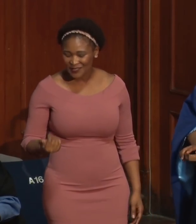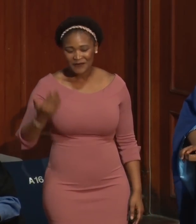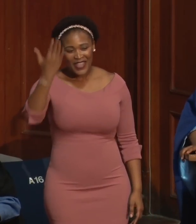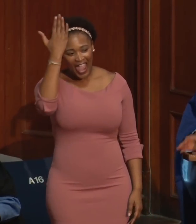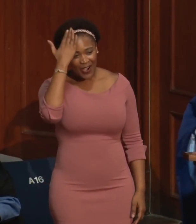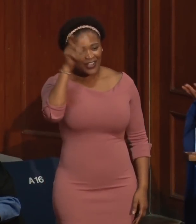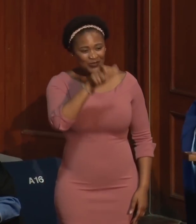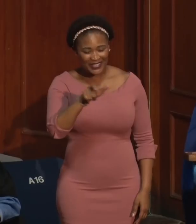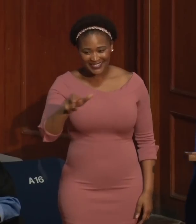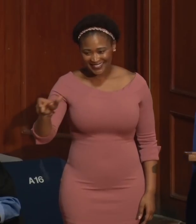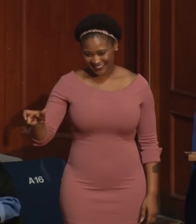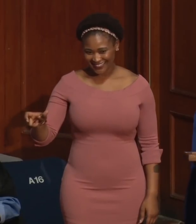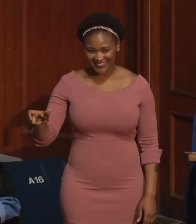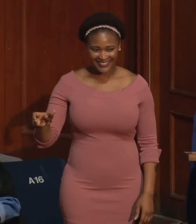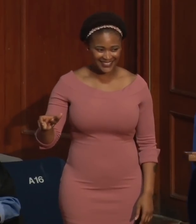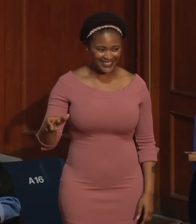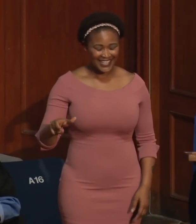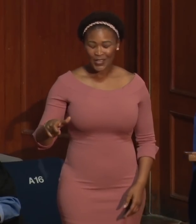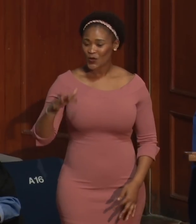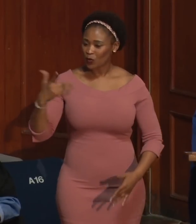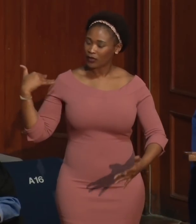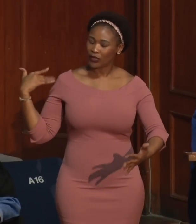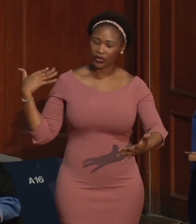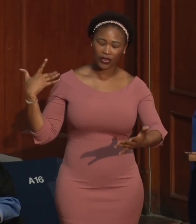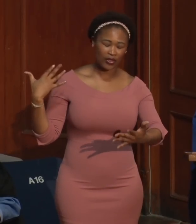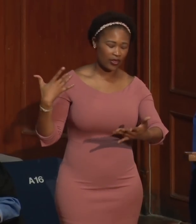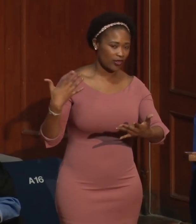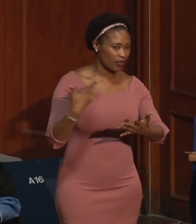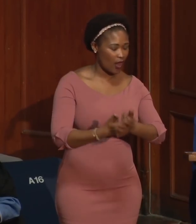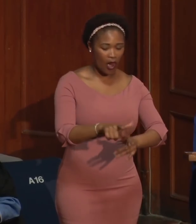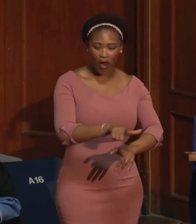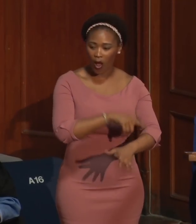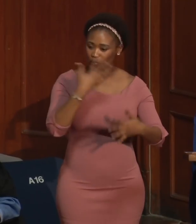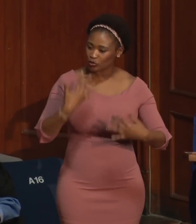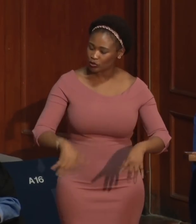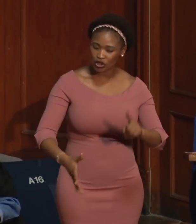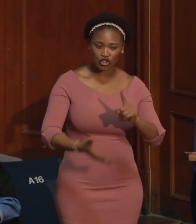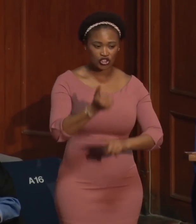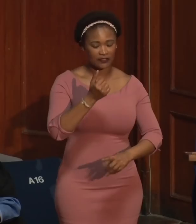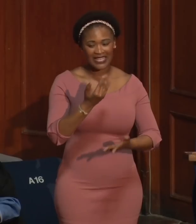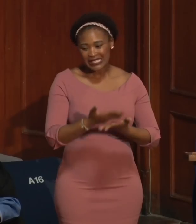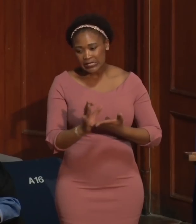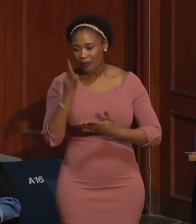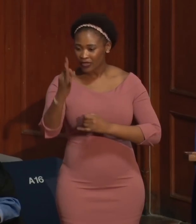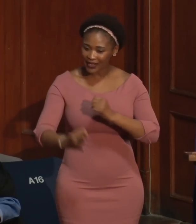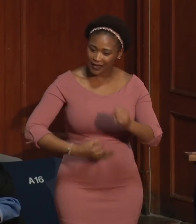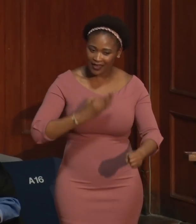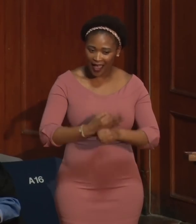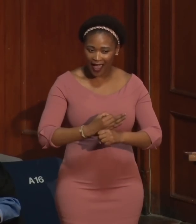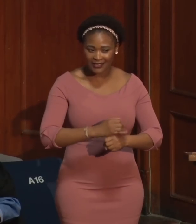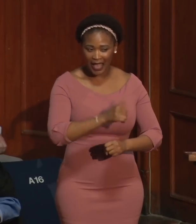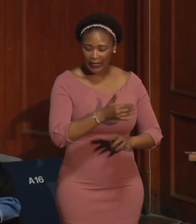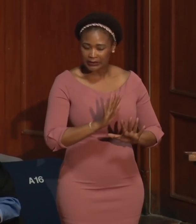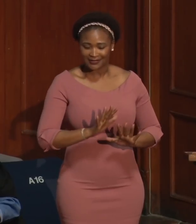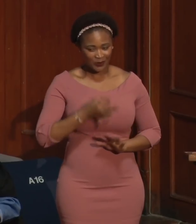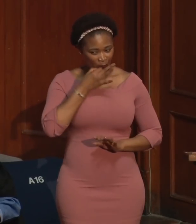Graduates, yours has been a long journey. You're here, some of you have been here for 3 years, some of you, we're not gonna